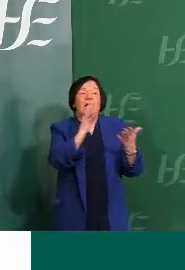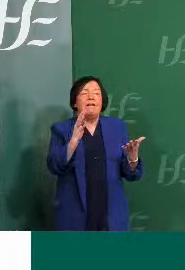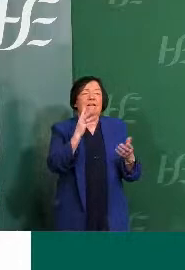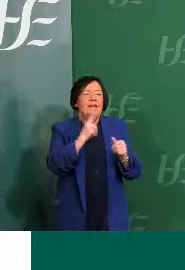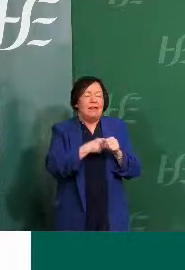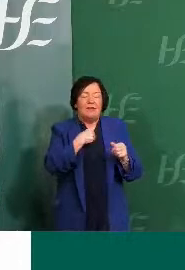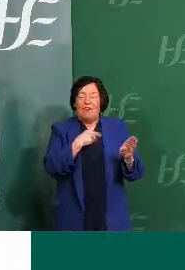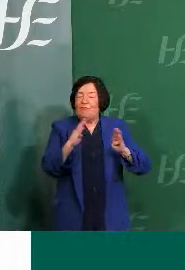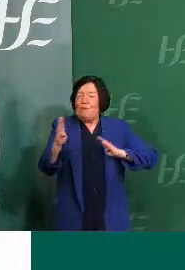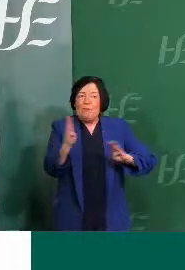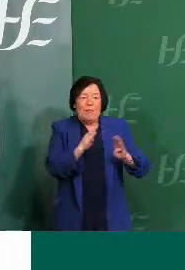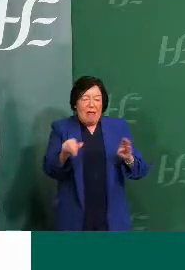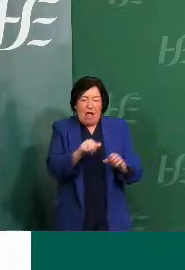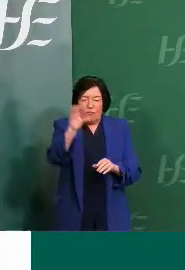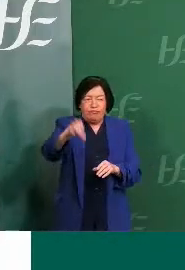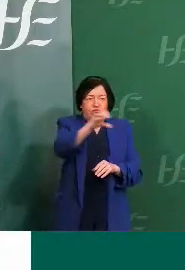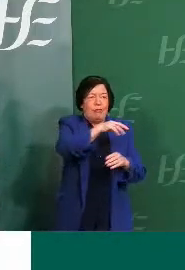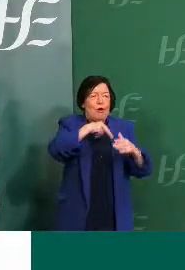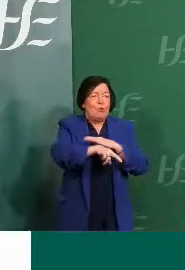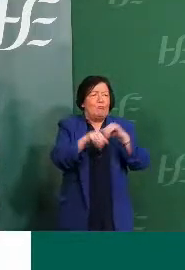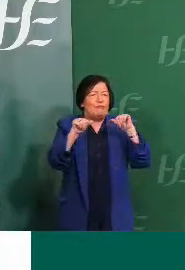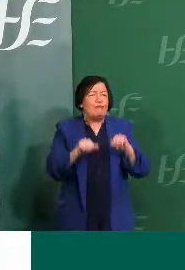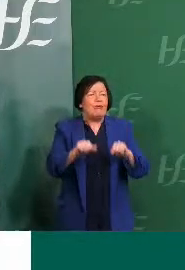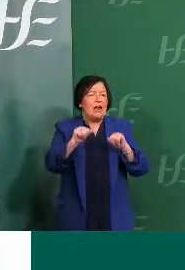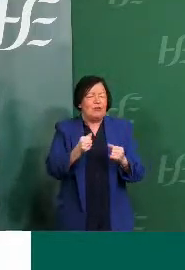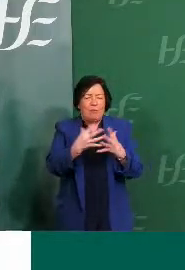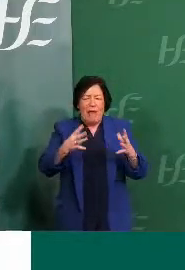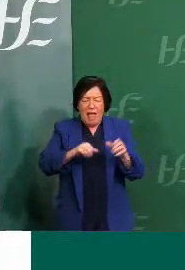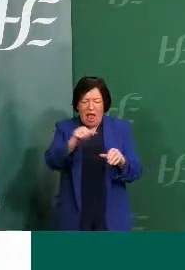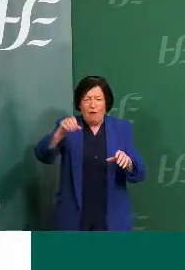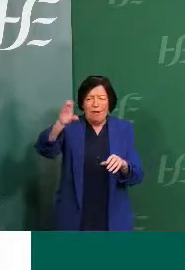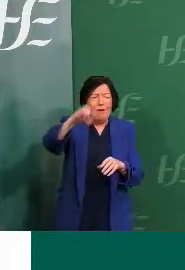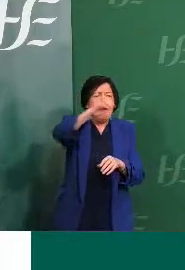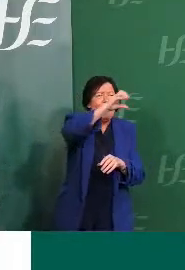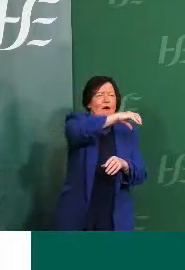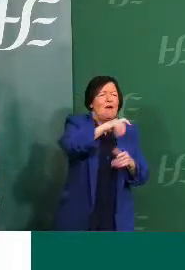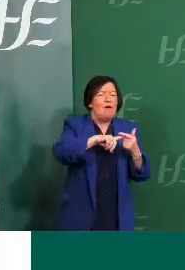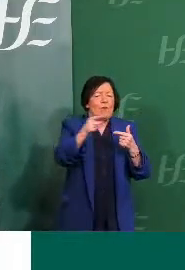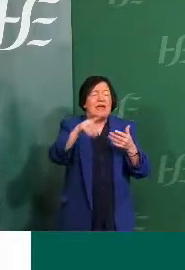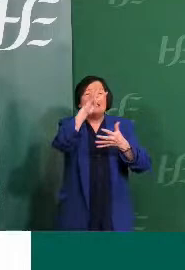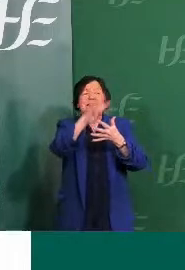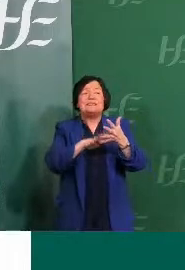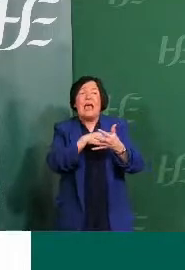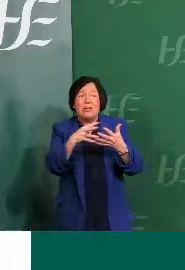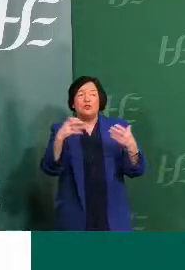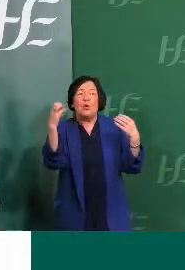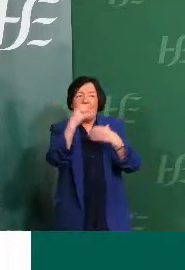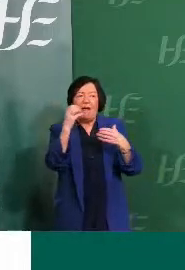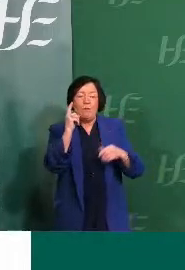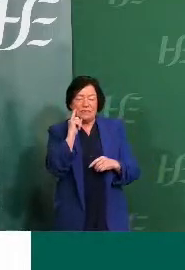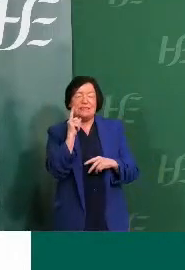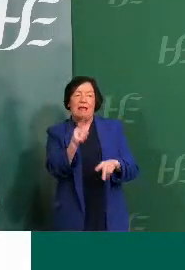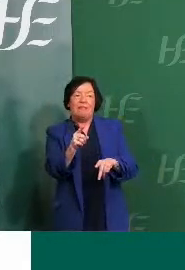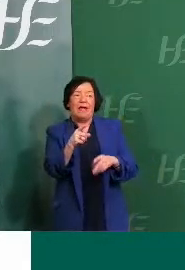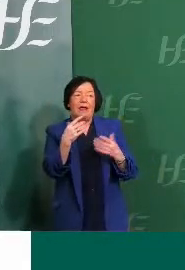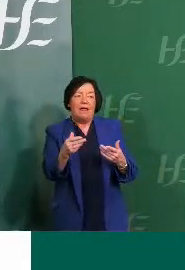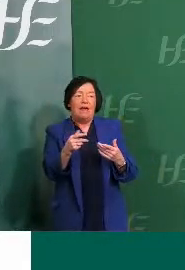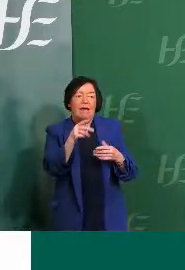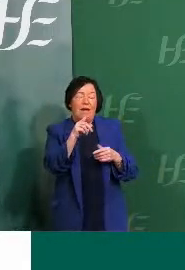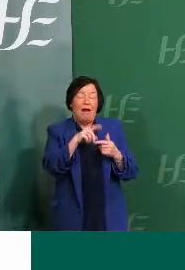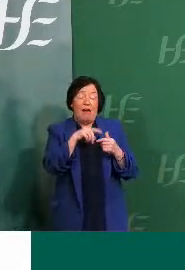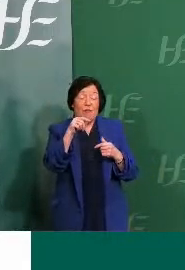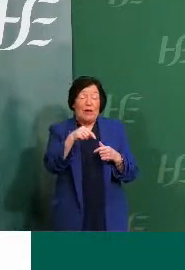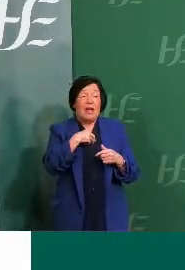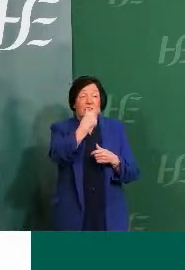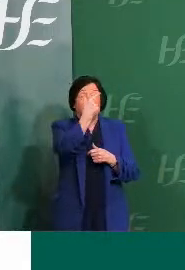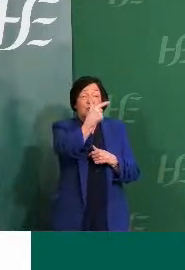we have very busy sites. We are under pressure in many sites now in terms of unscheduled care, and we are seeing that in terms of trolleys. So this morning